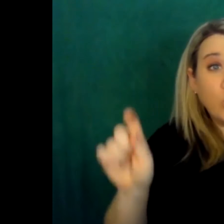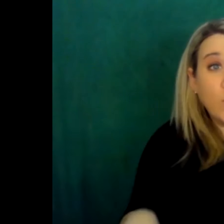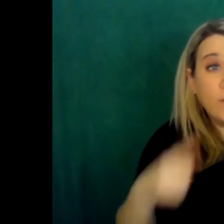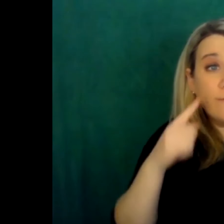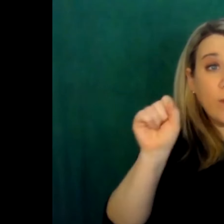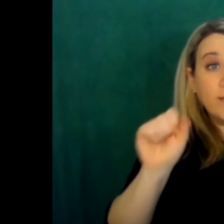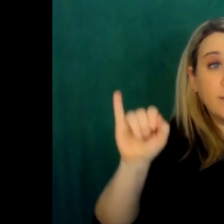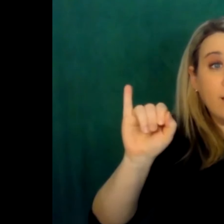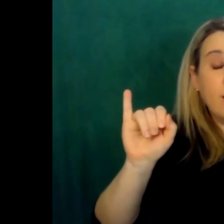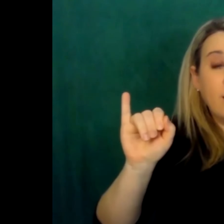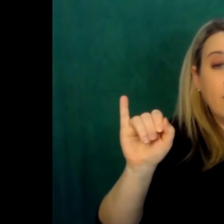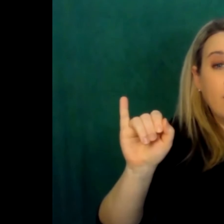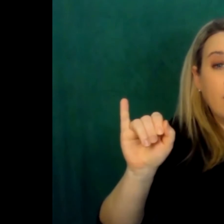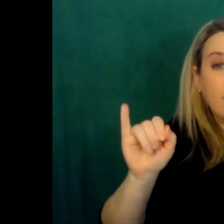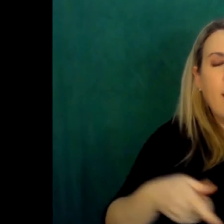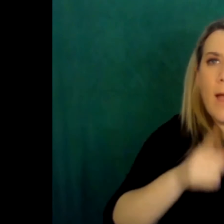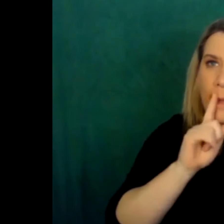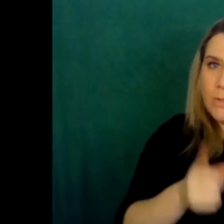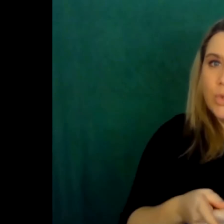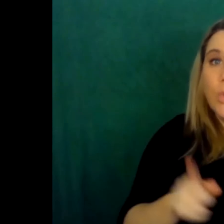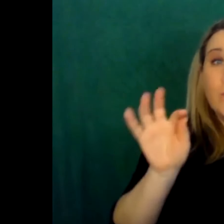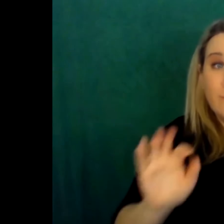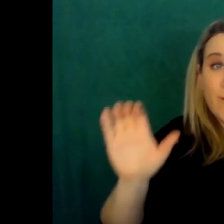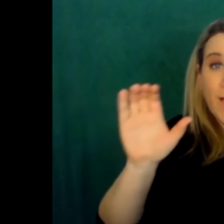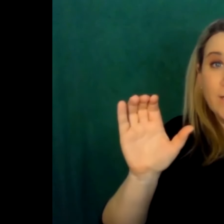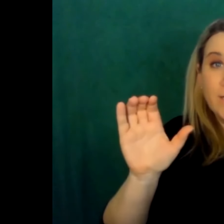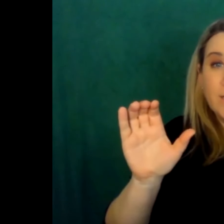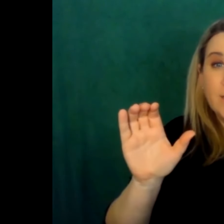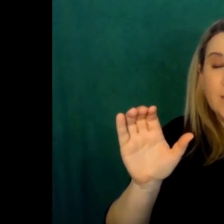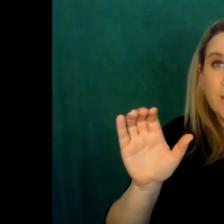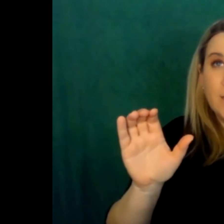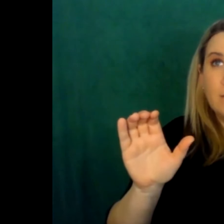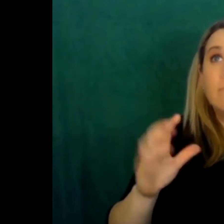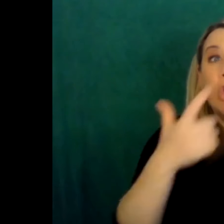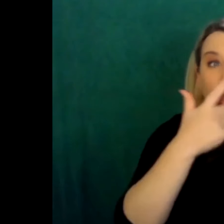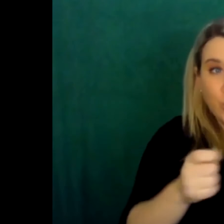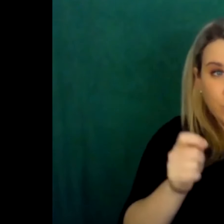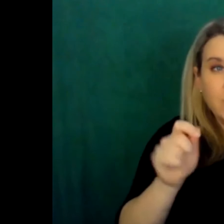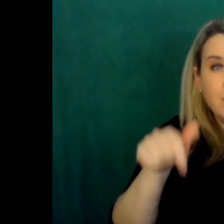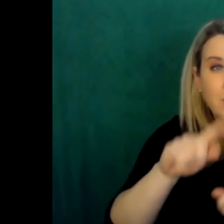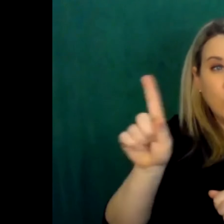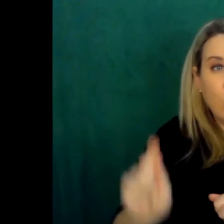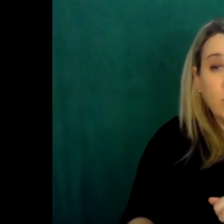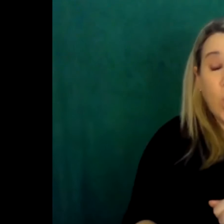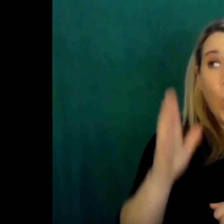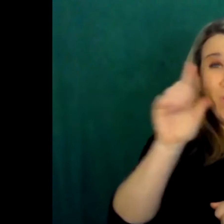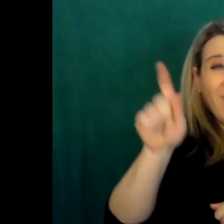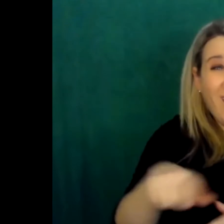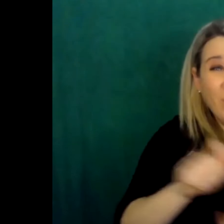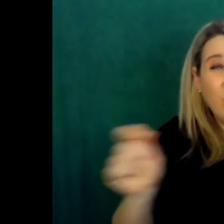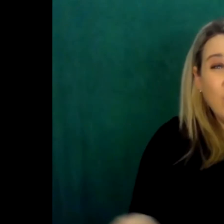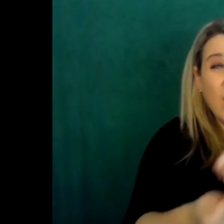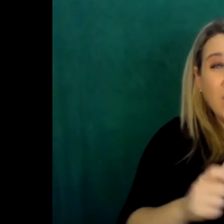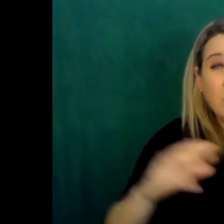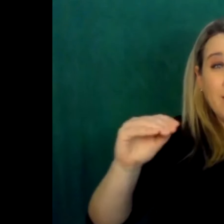supplemental instruction, which I'm sure faculty members are more than one are interested in this one. will I have to change my teaching